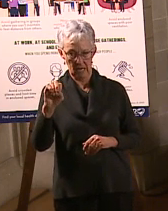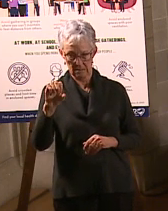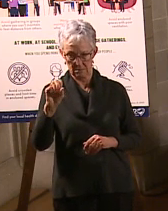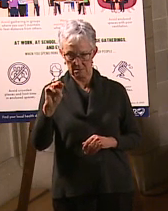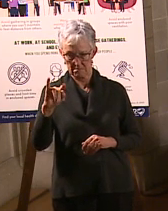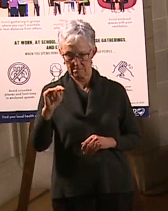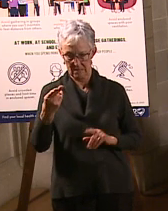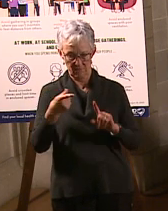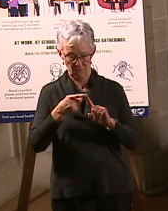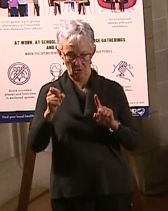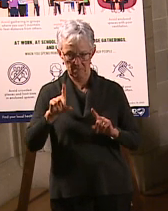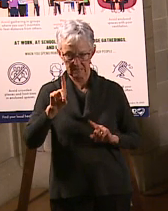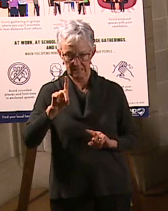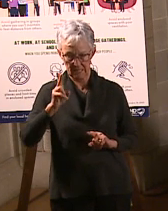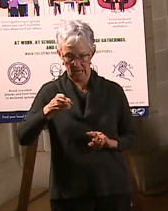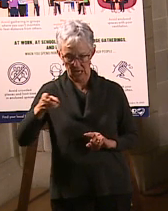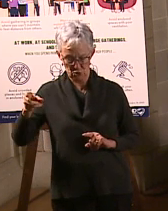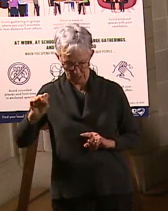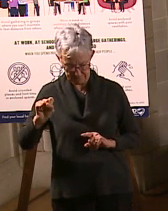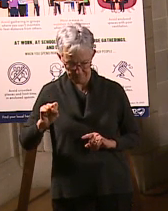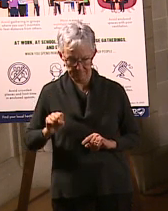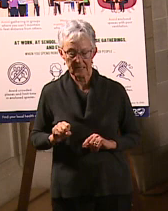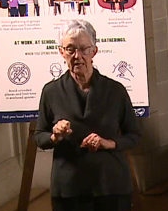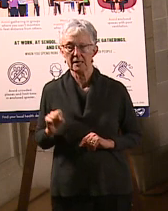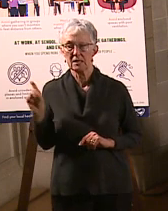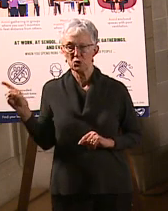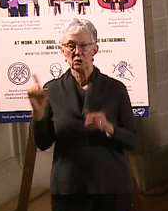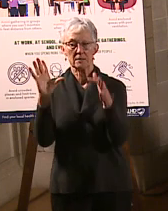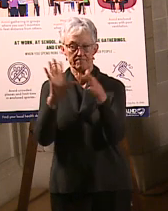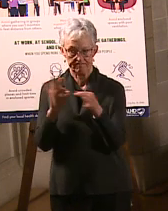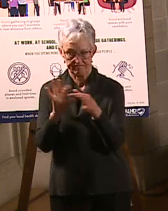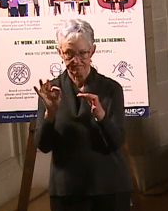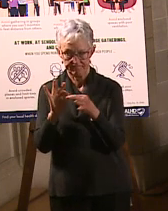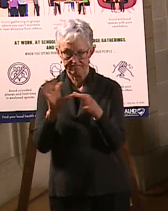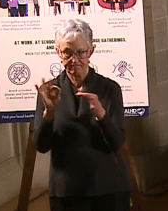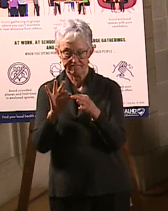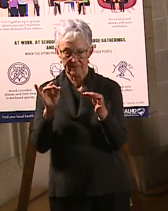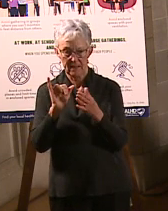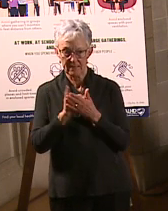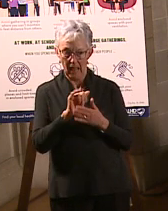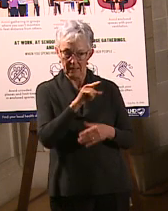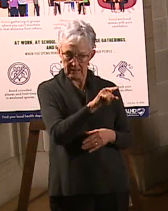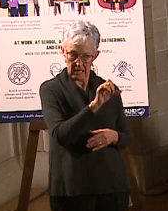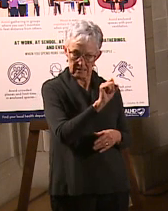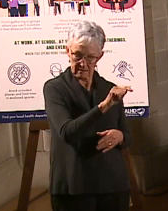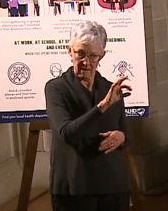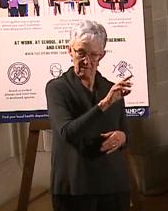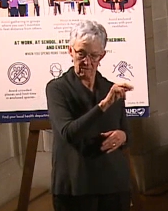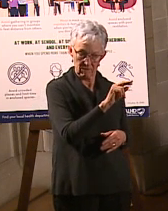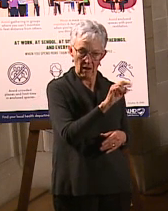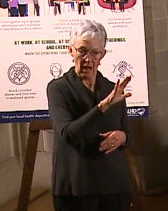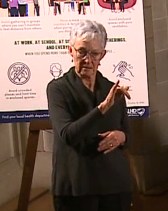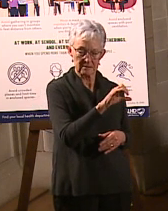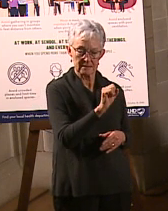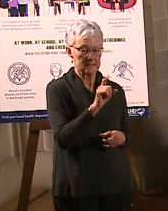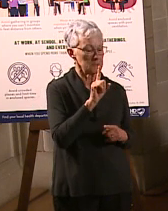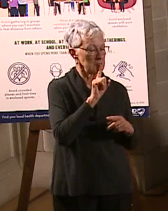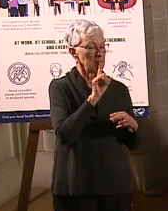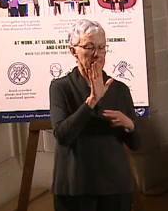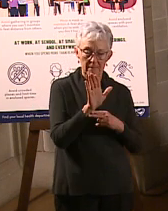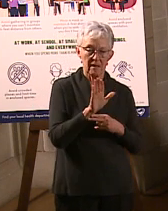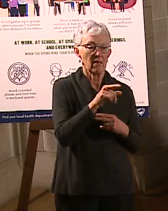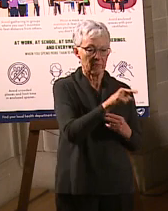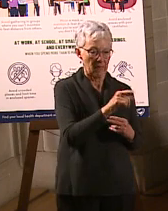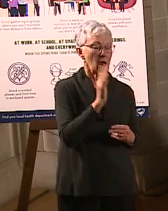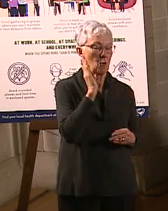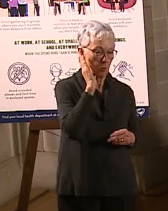received verbal assurance that they would be able to fulfill the contract, but there was apparently some correspondence in